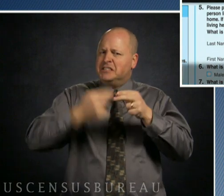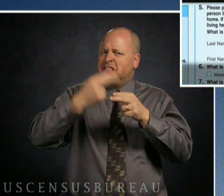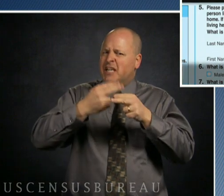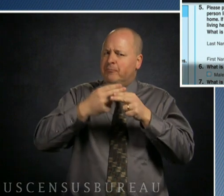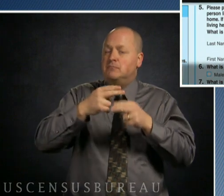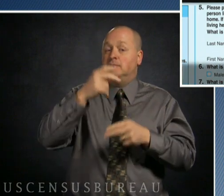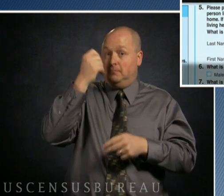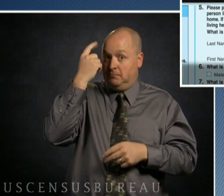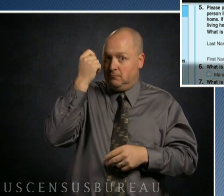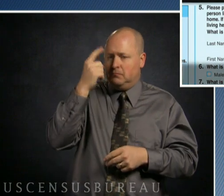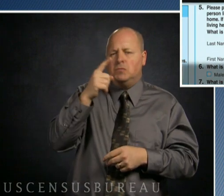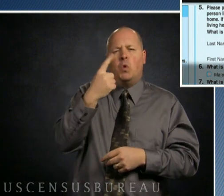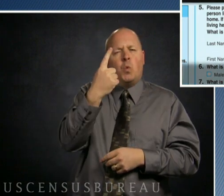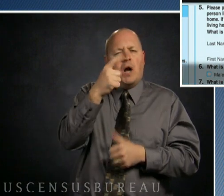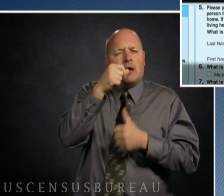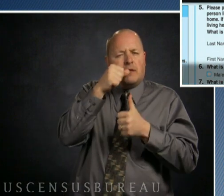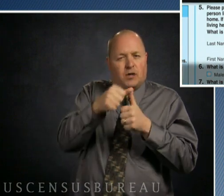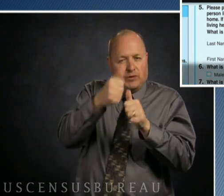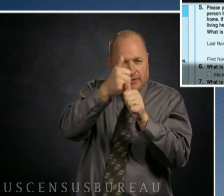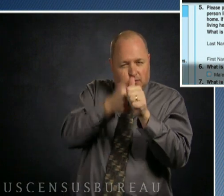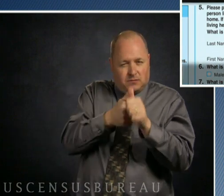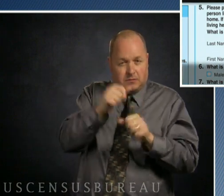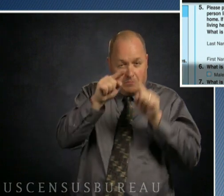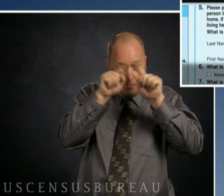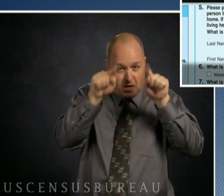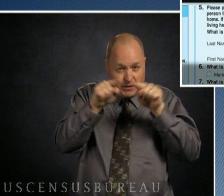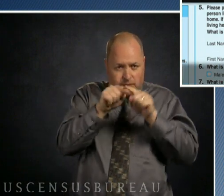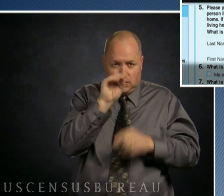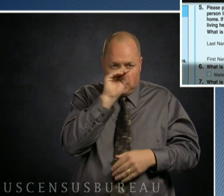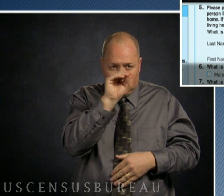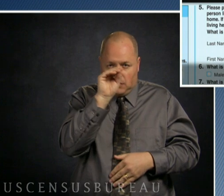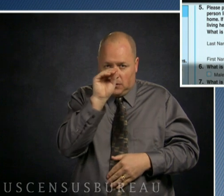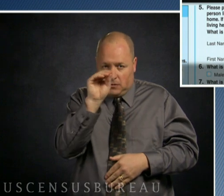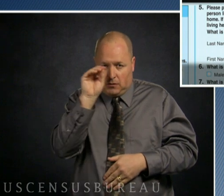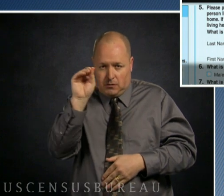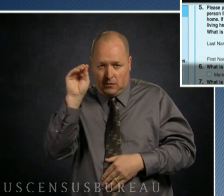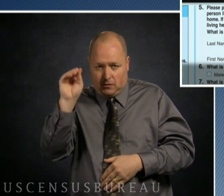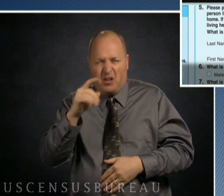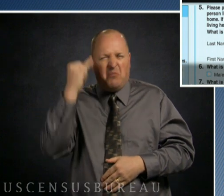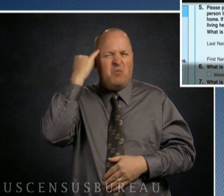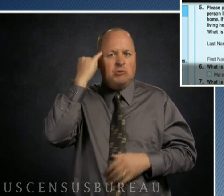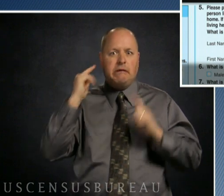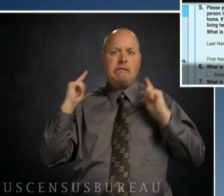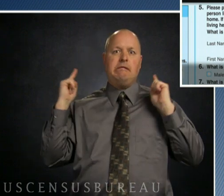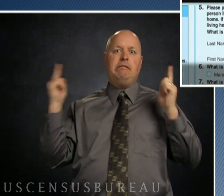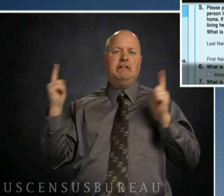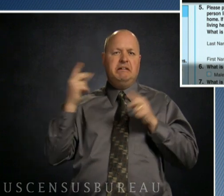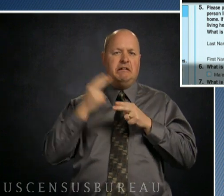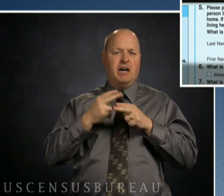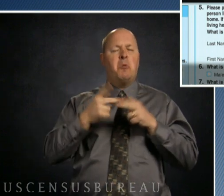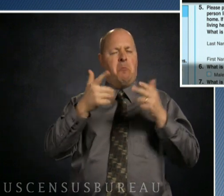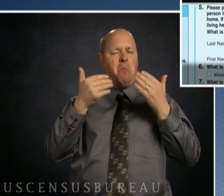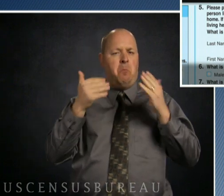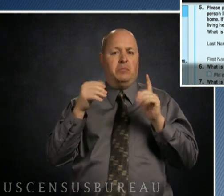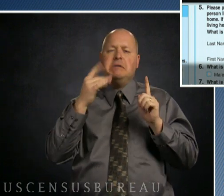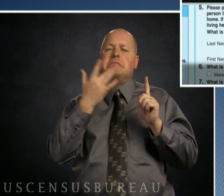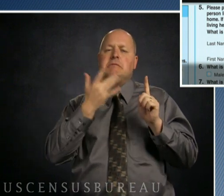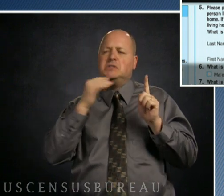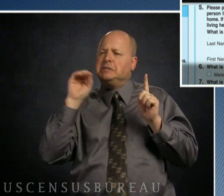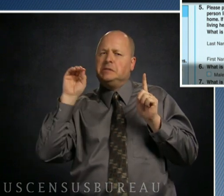1's last name with one letter in each box. If you need more space, you may write beyond